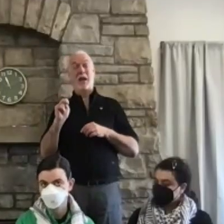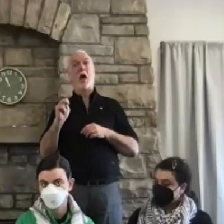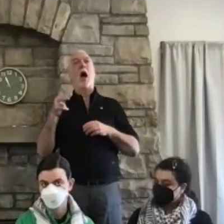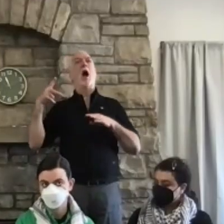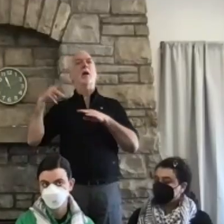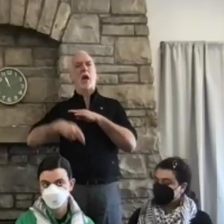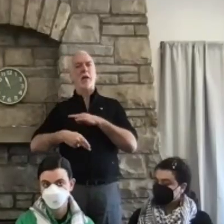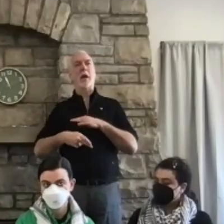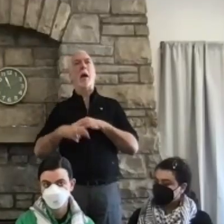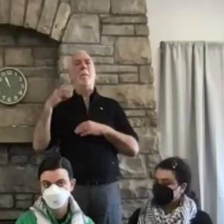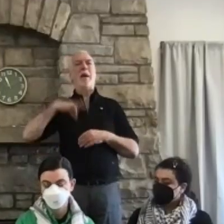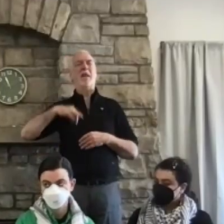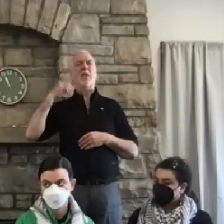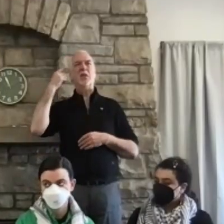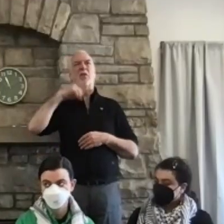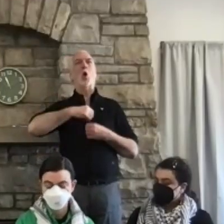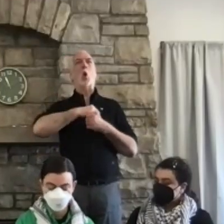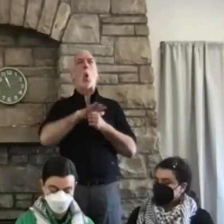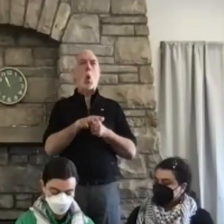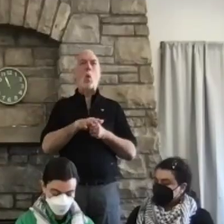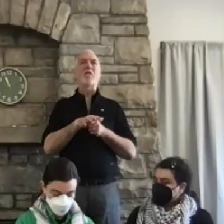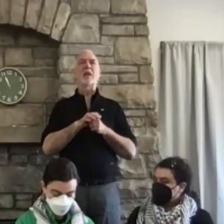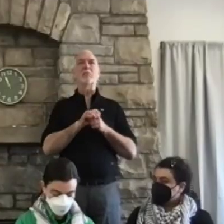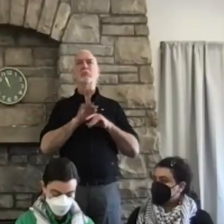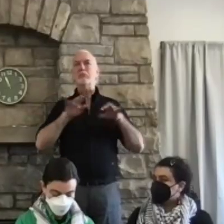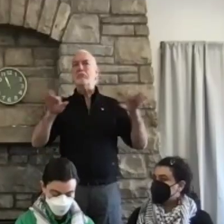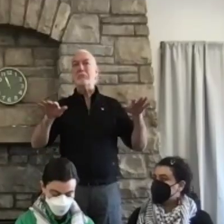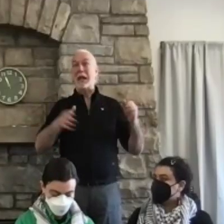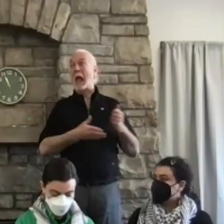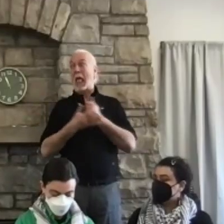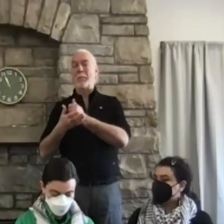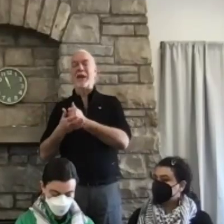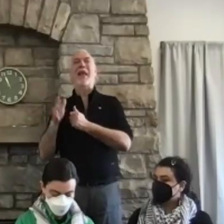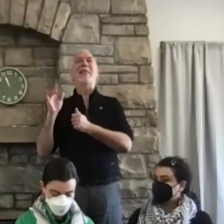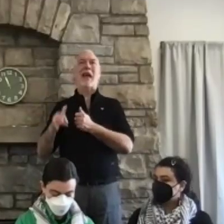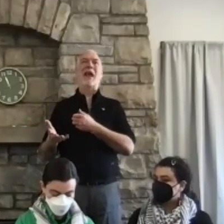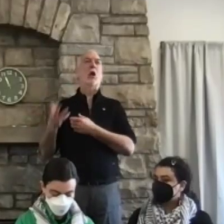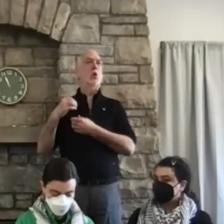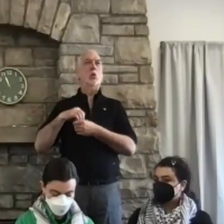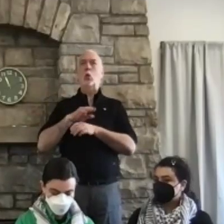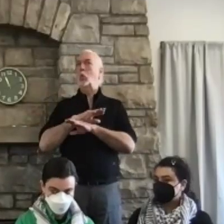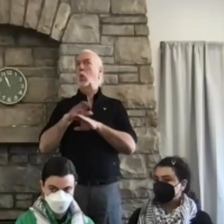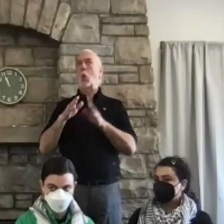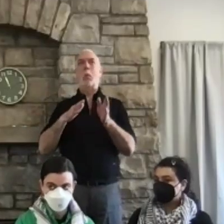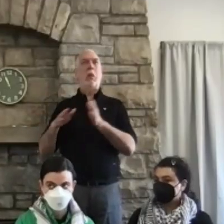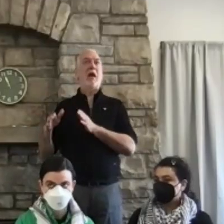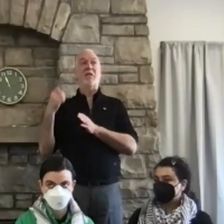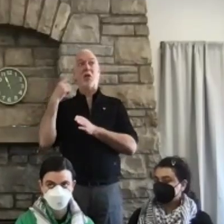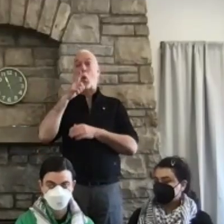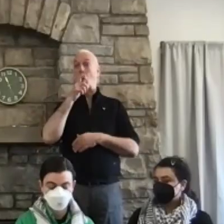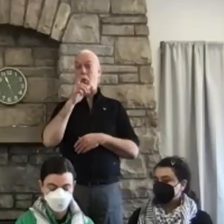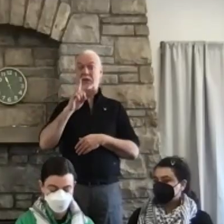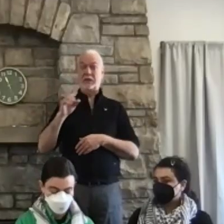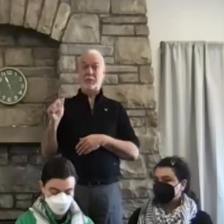benefits, like all the COVID pandemic help, that included like no plan for anyone